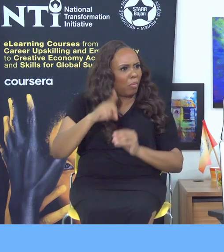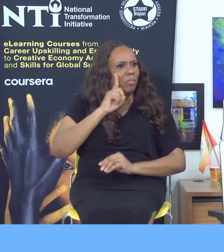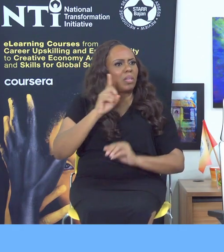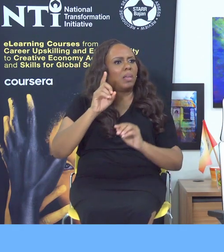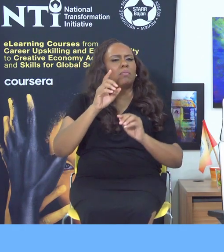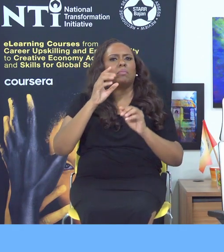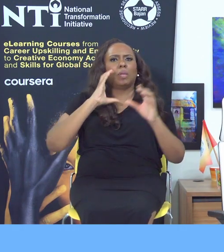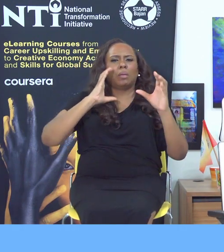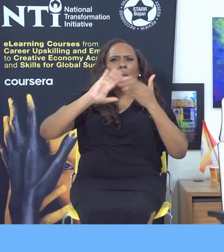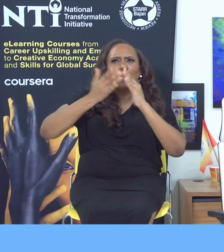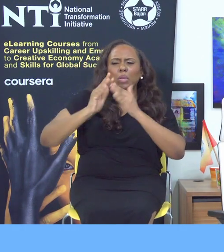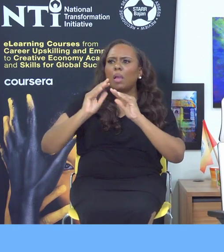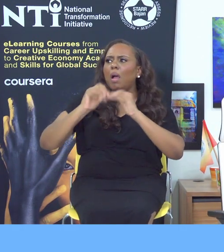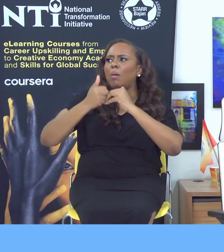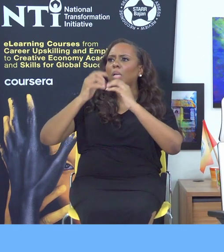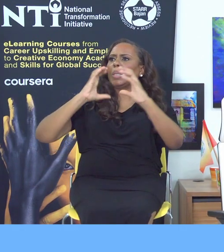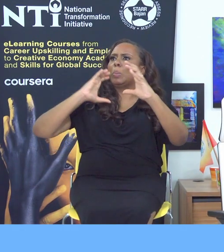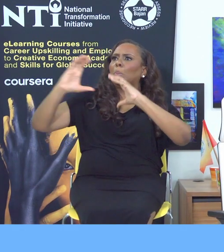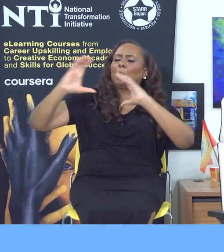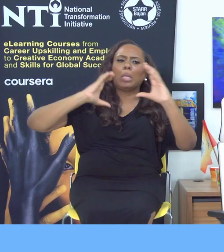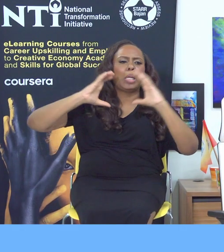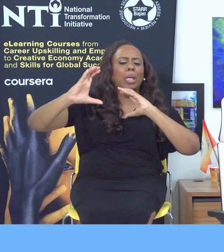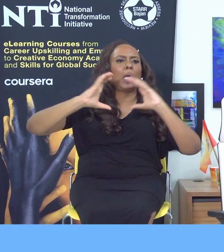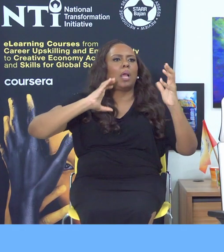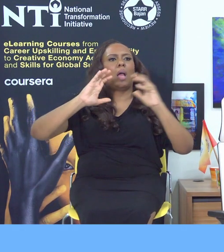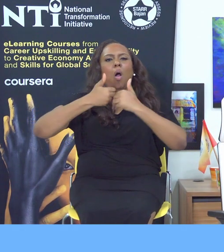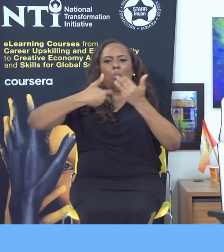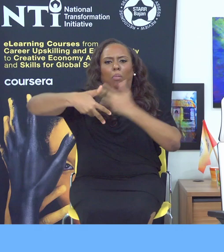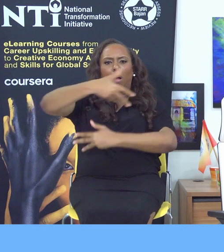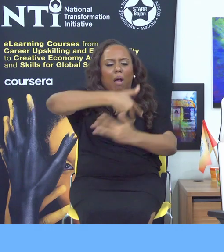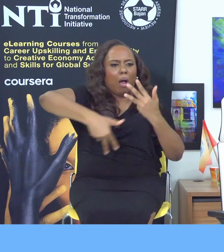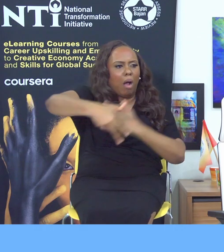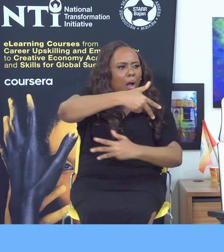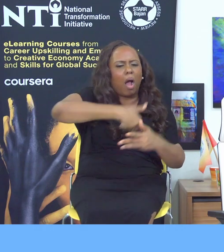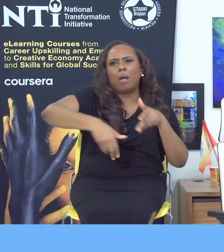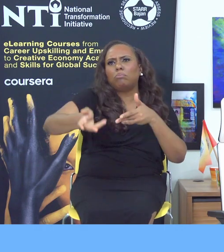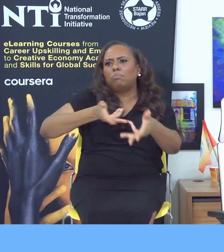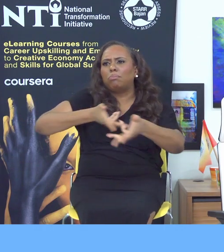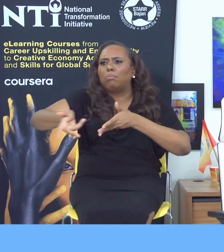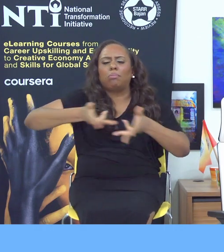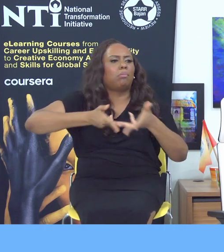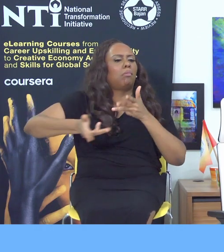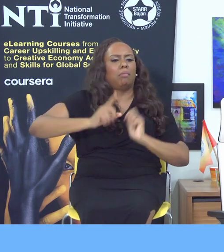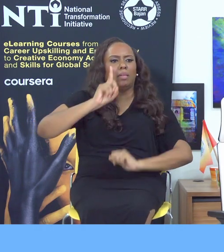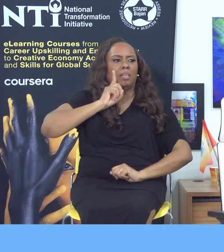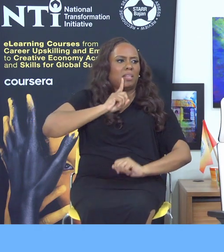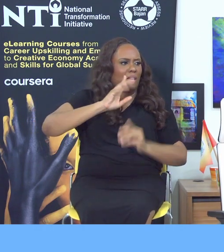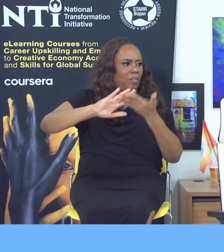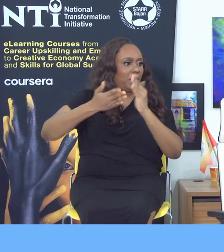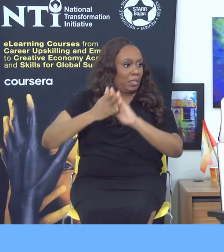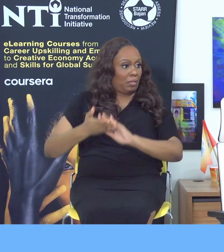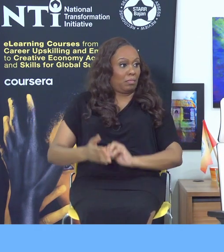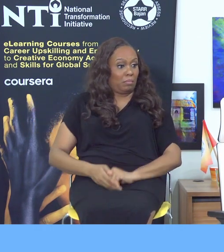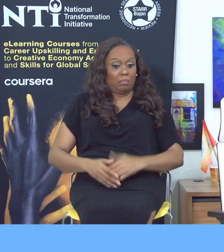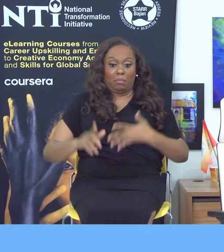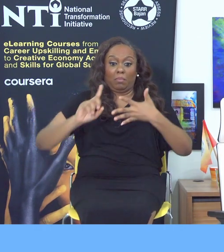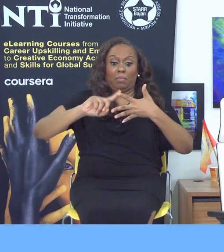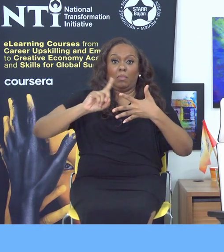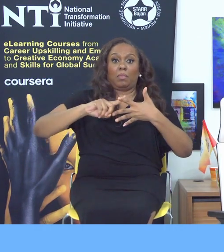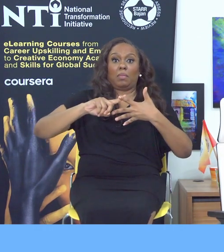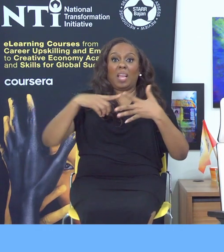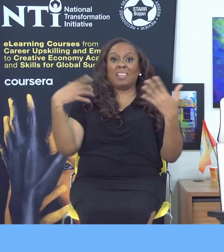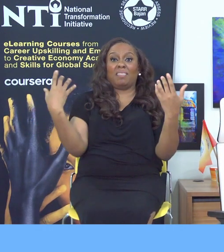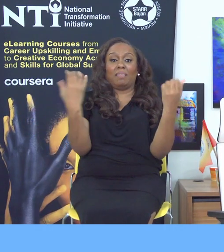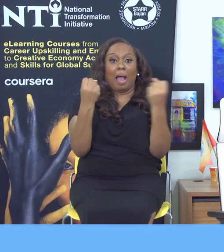how to communicate with the deaf community, right? And how to approach the deaf person. Also, sign language, very,